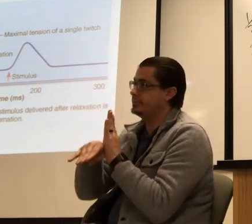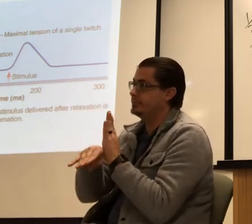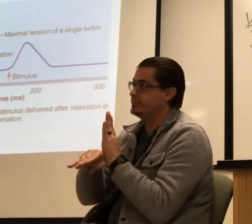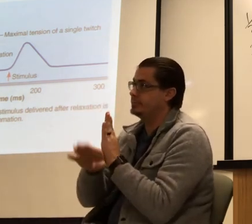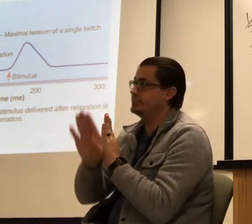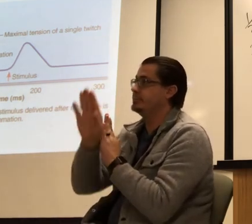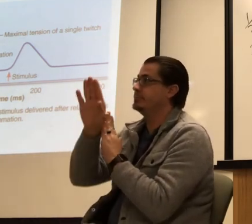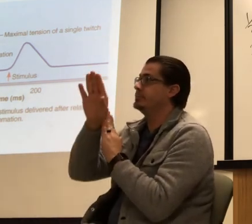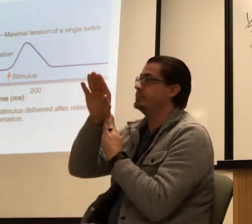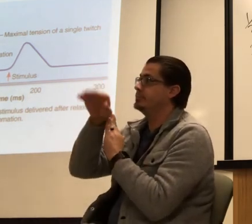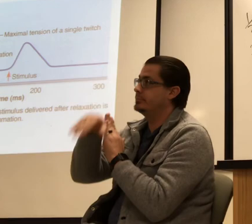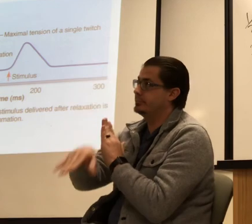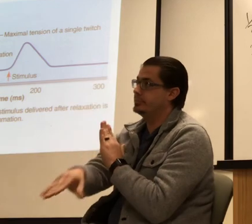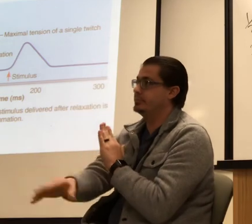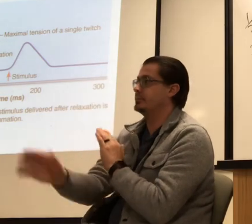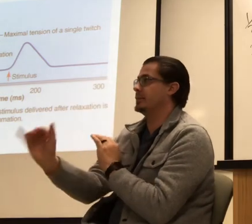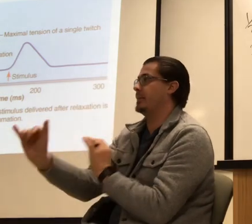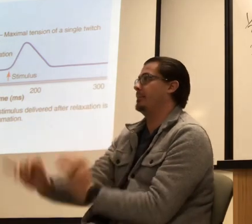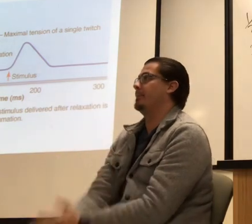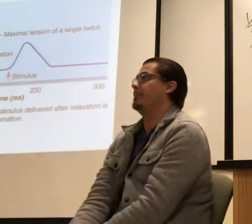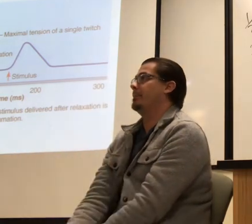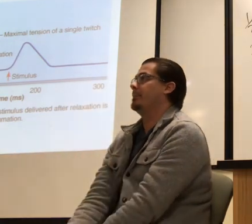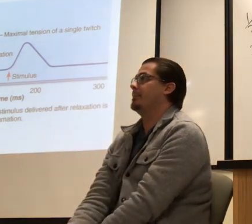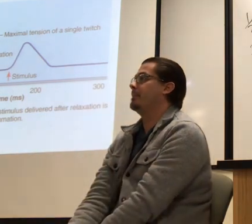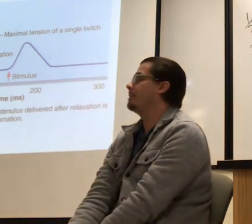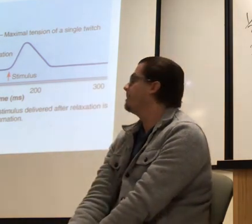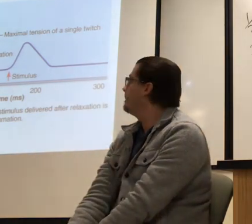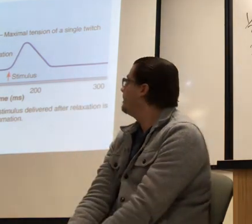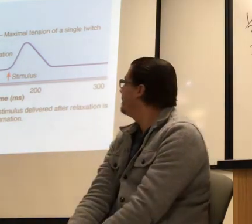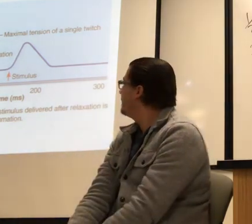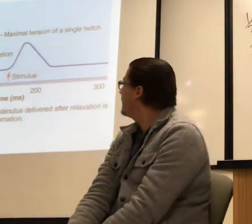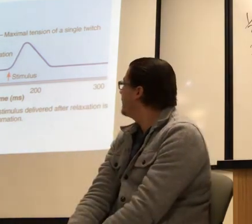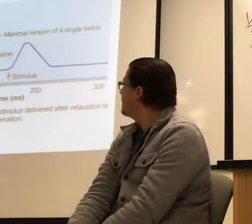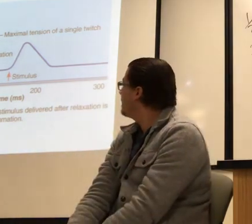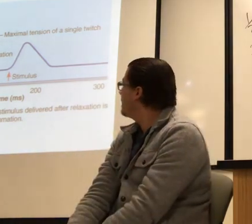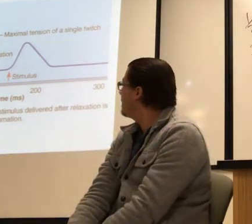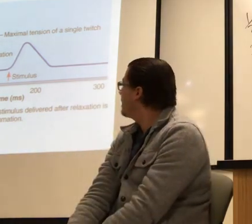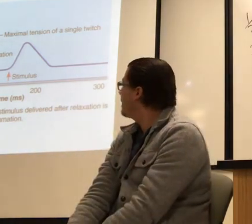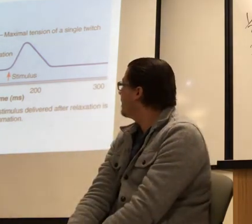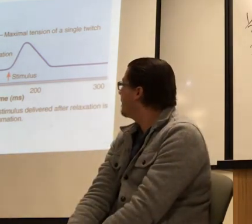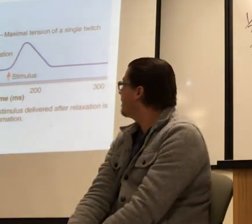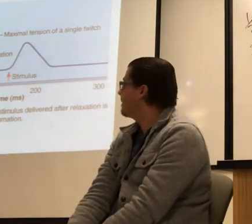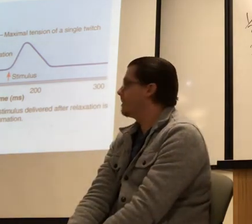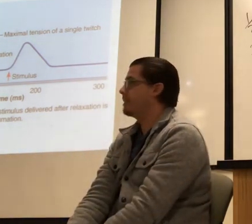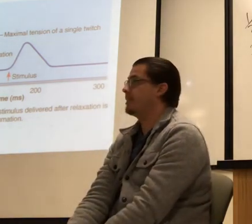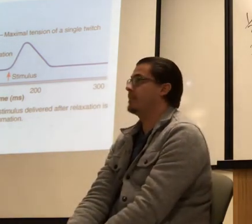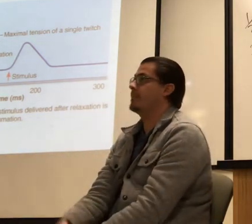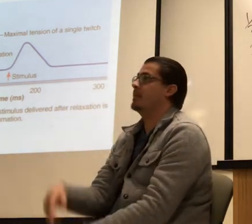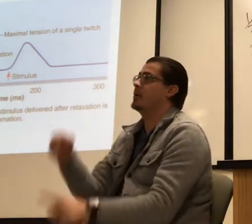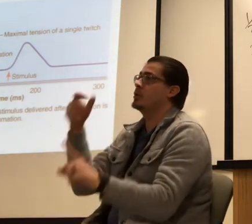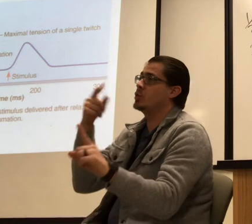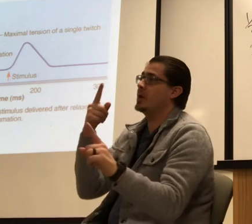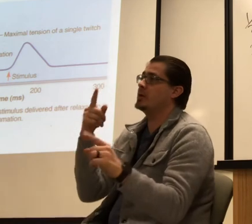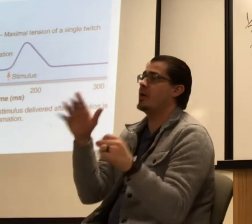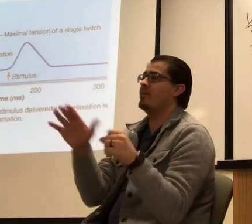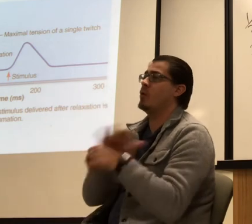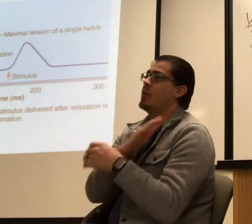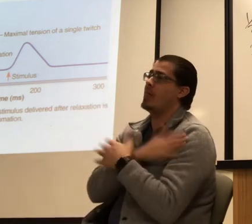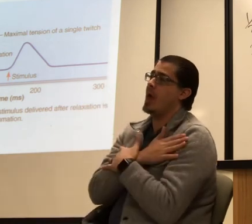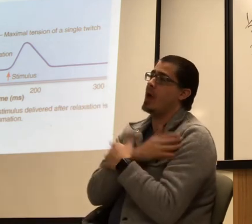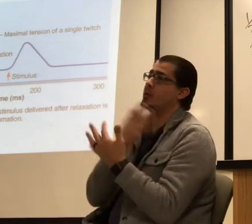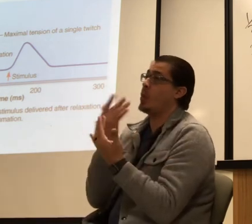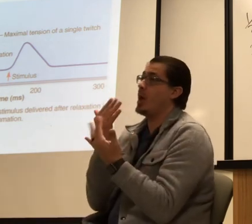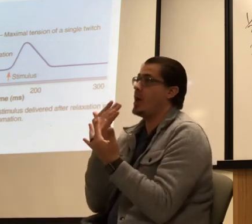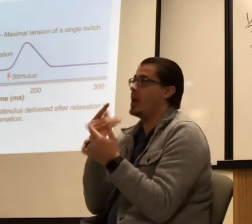Stimulate where I have the little triangle there, and you get a twitch, completely relax, wait a little bit, stimulate